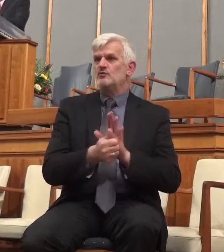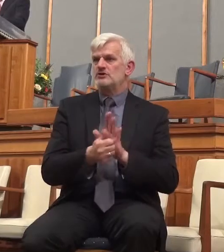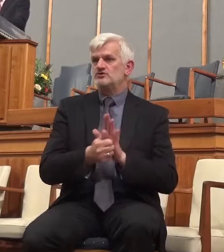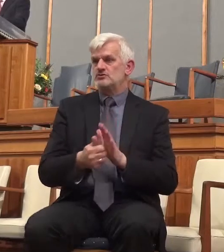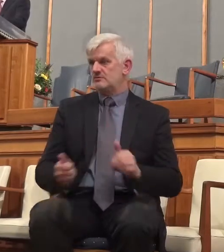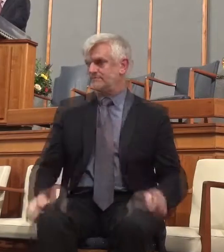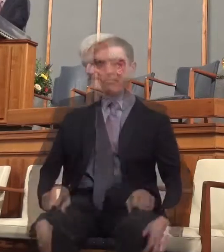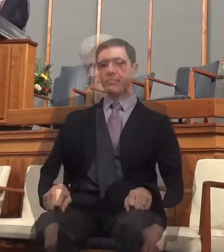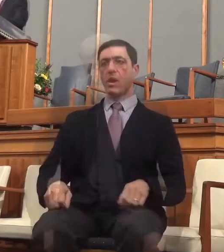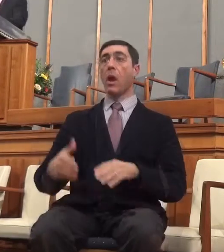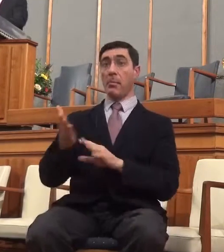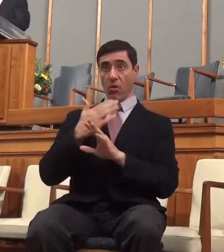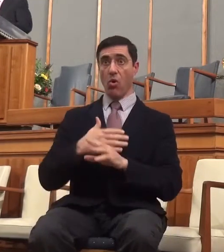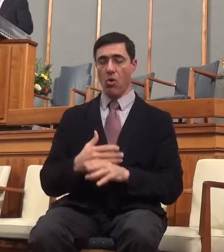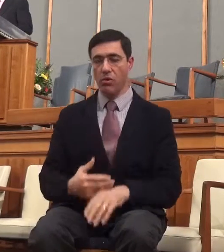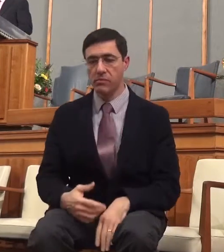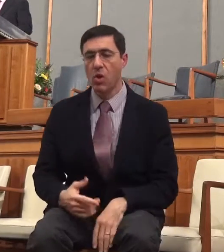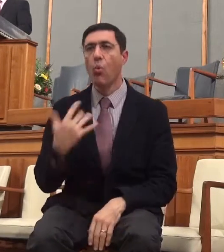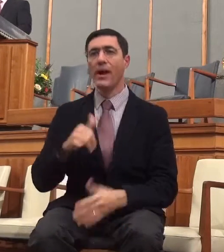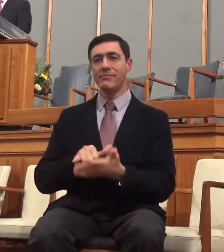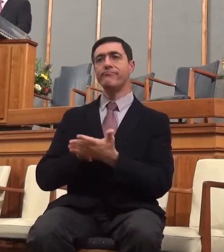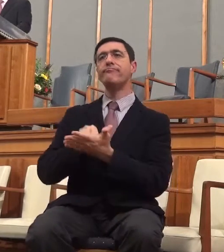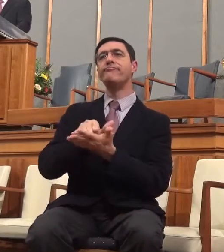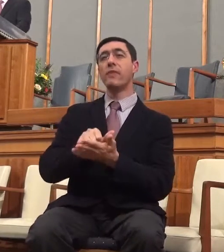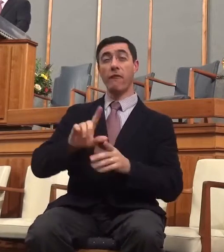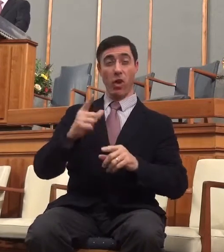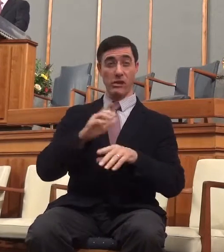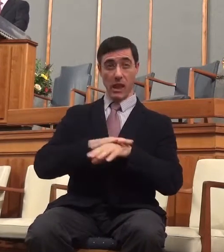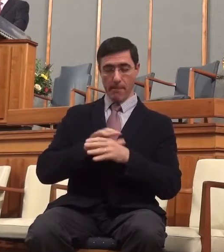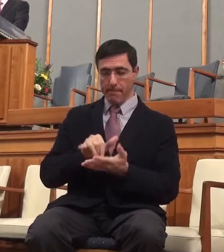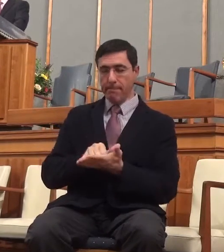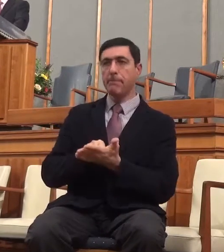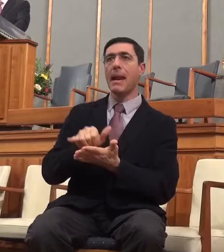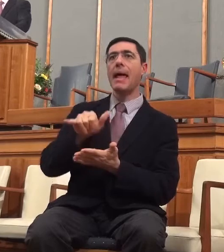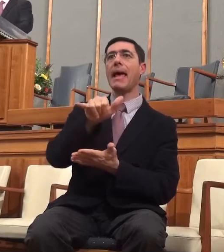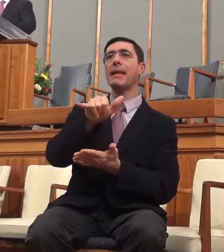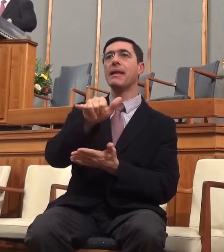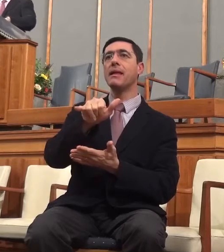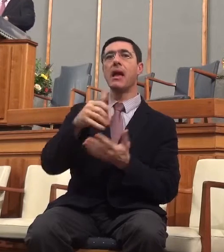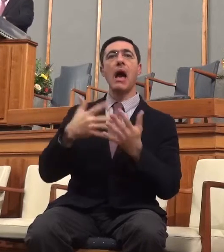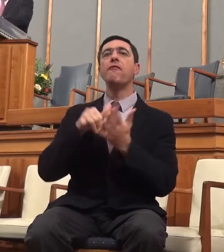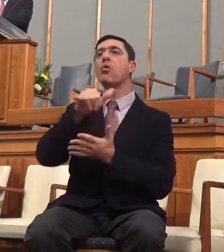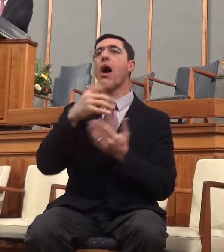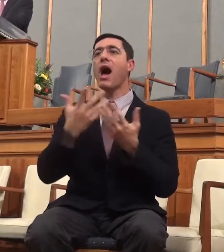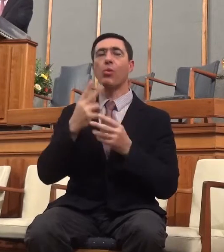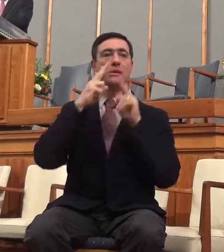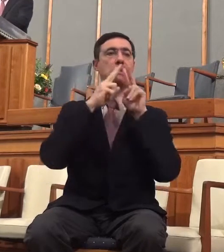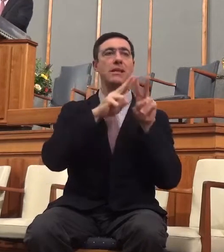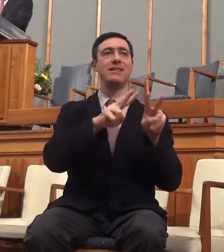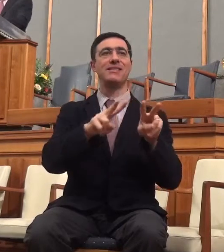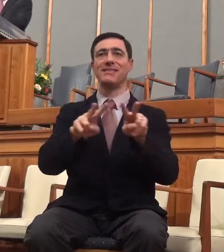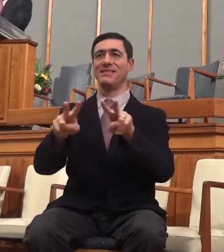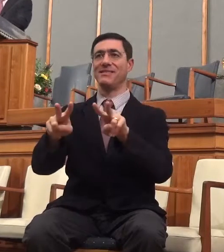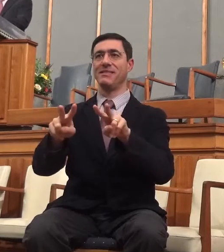simple illustrations. There was no flying by instruments. There was no radar. There was no way of telling